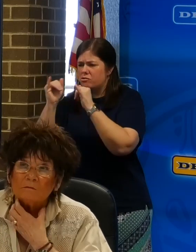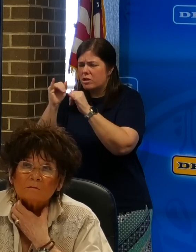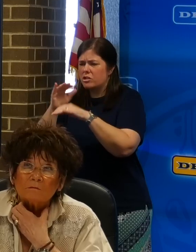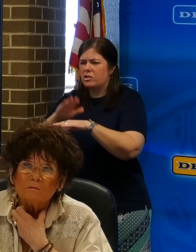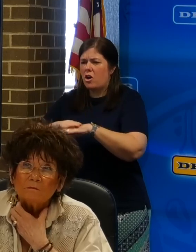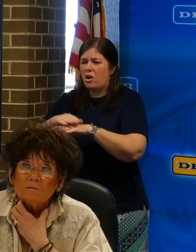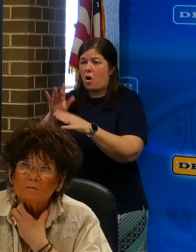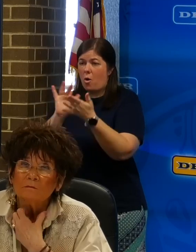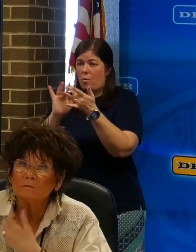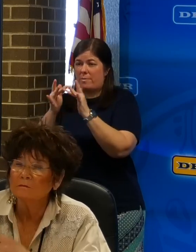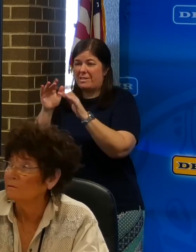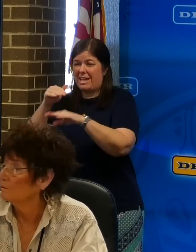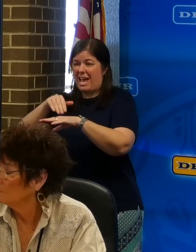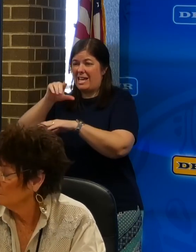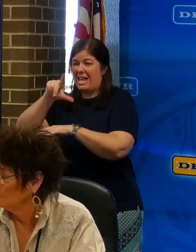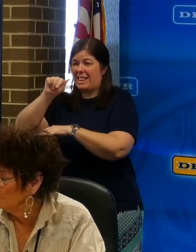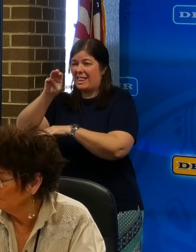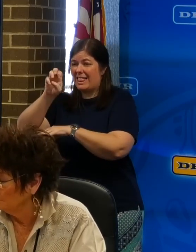which is at